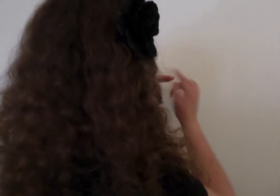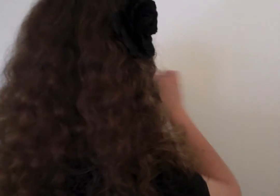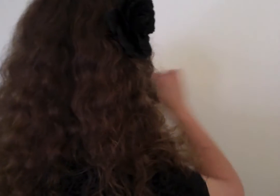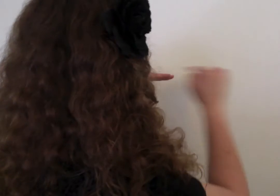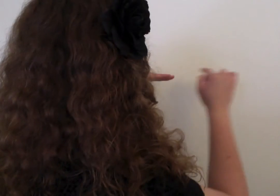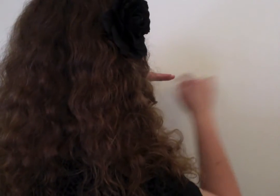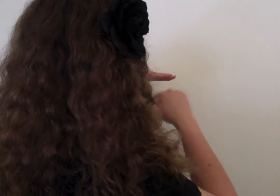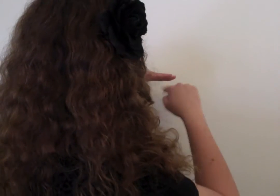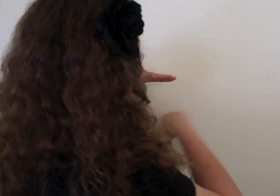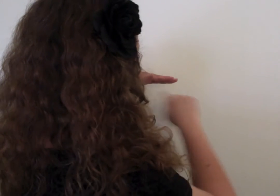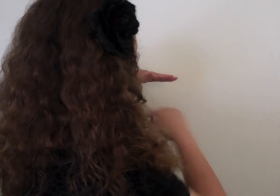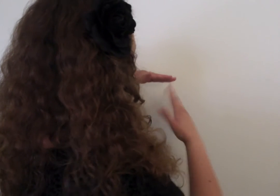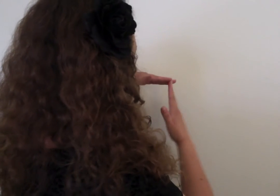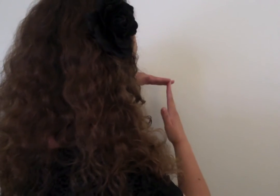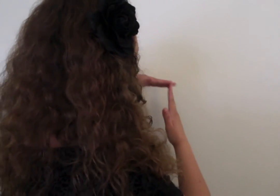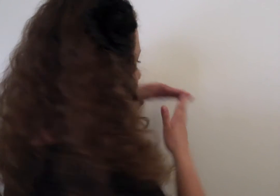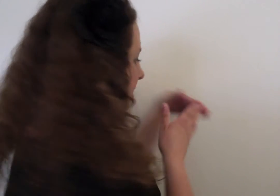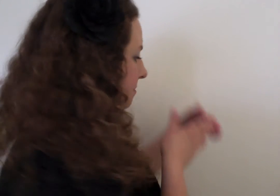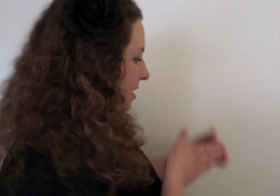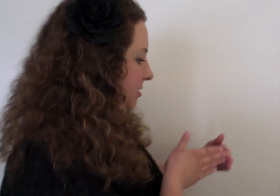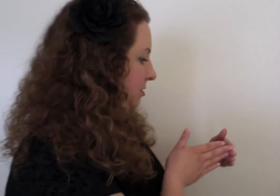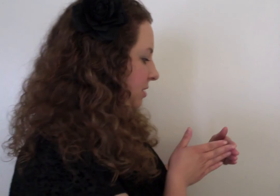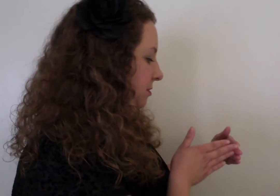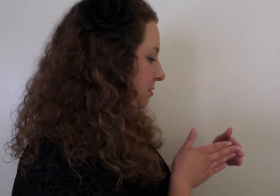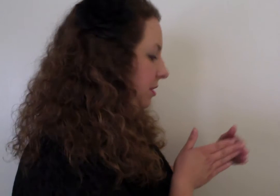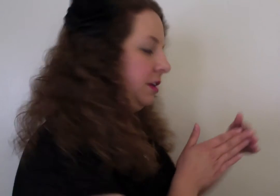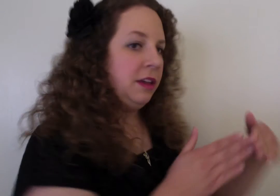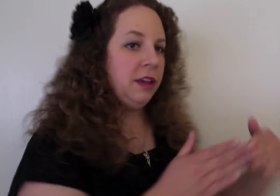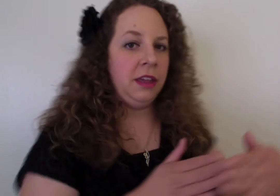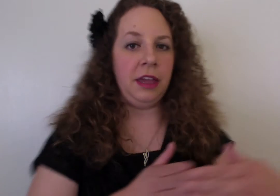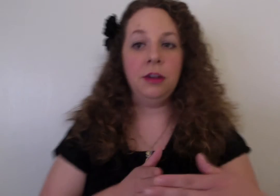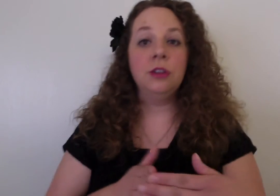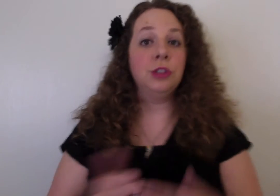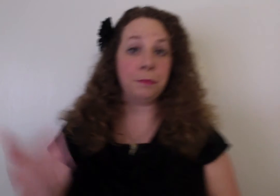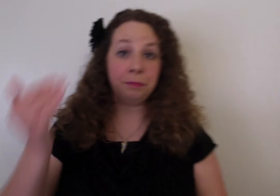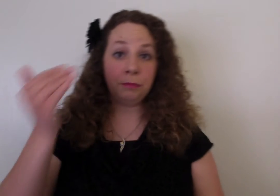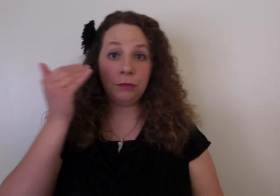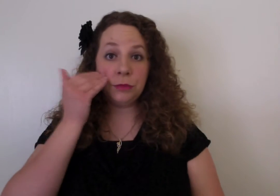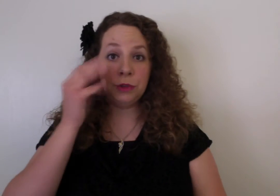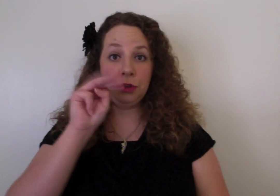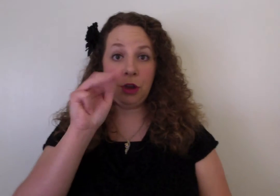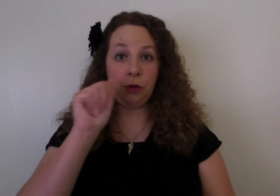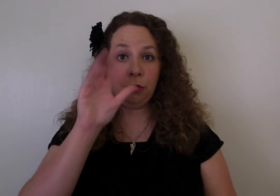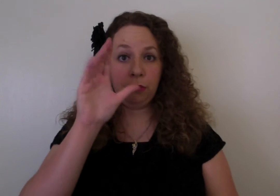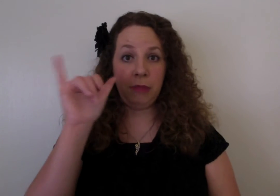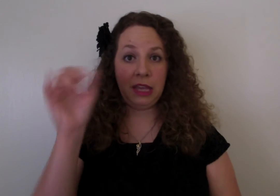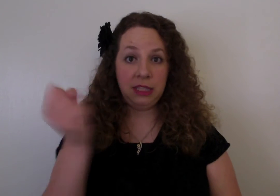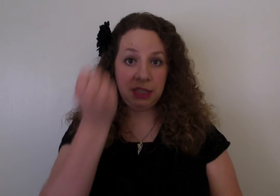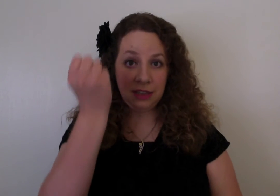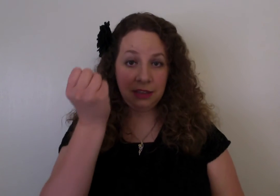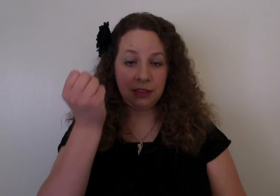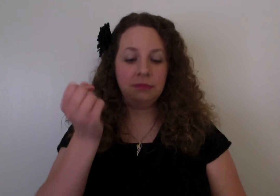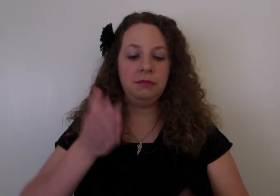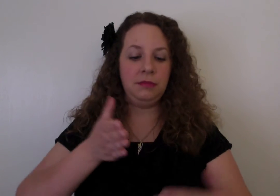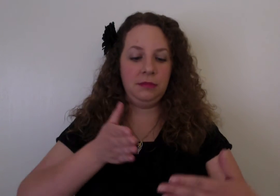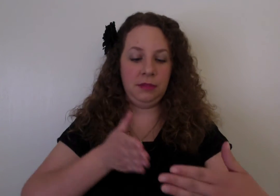my map would be here, it's down here in this area. Okay, so down. Okay, so no Macy's.